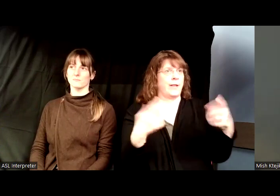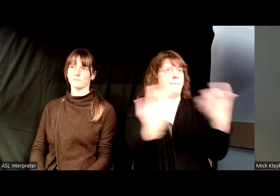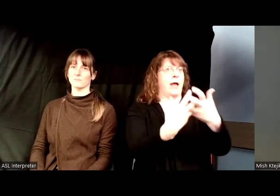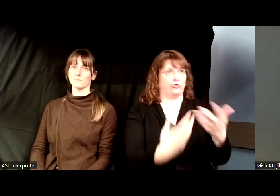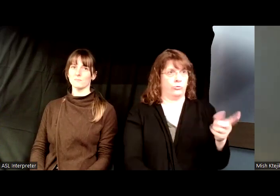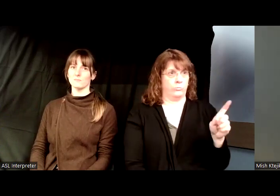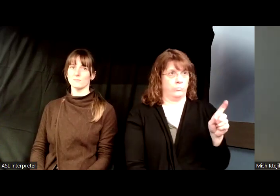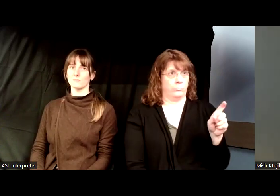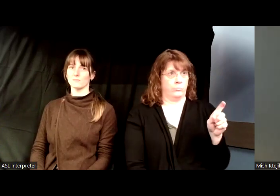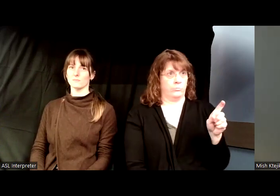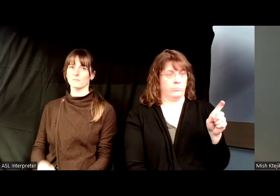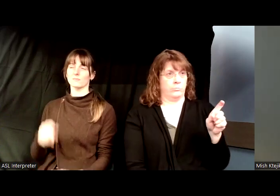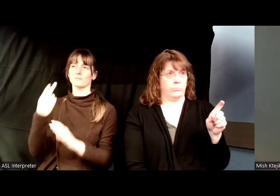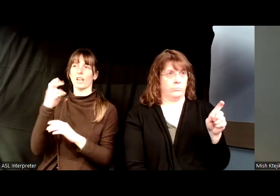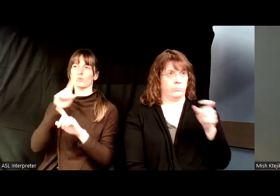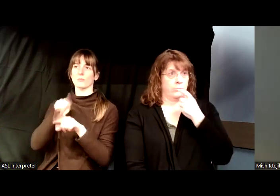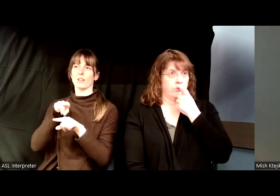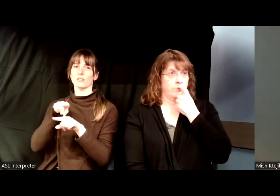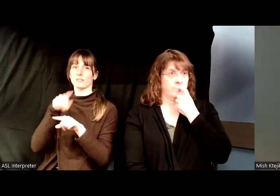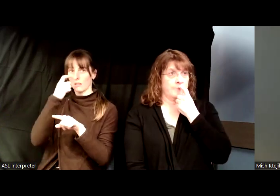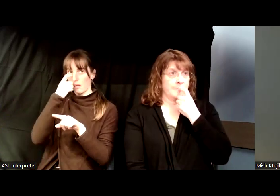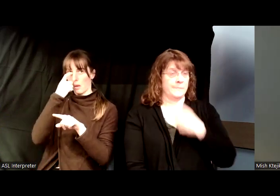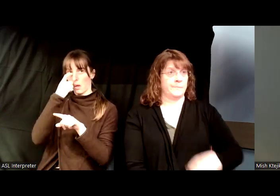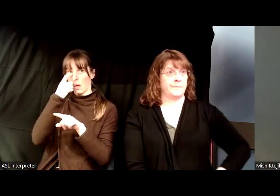that? Like, So shouldn't they match?